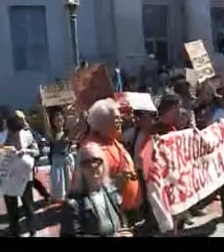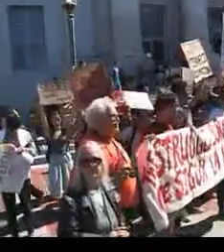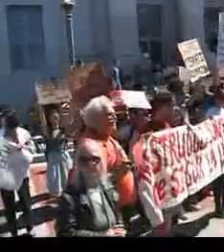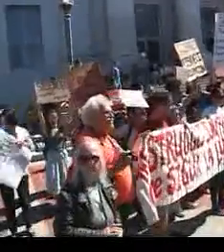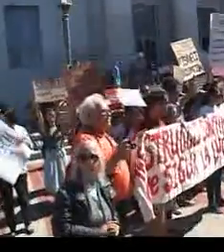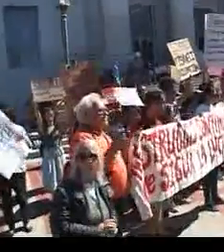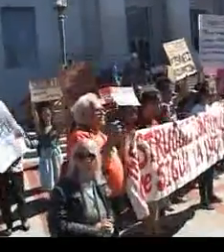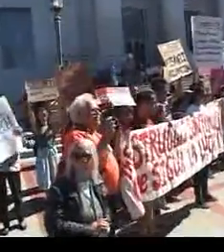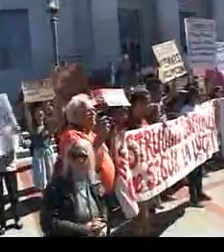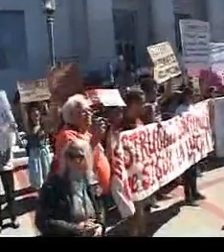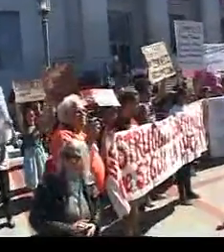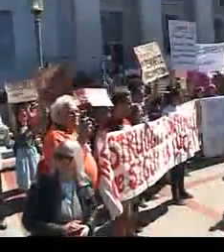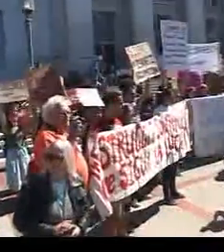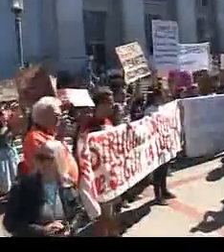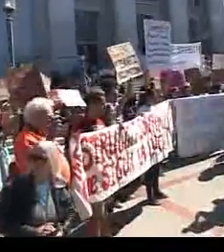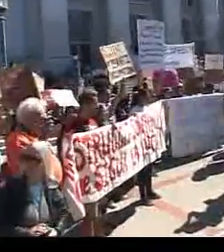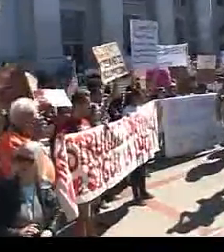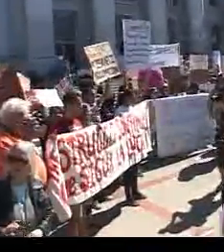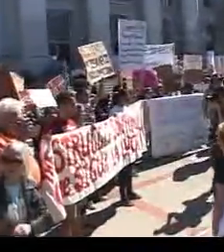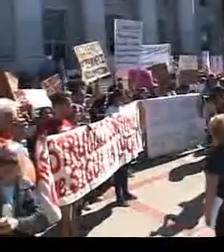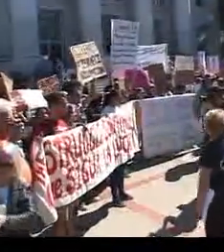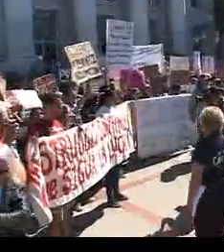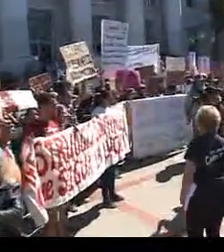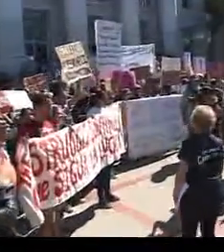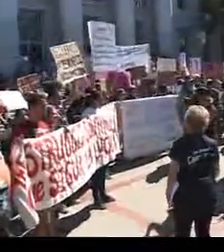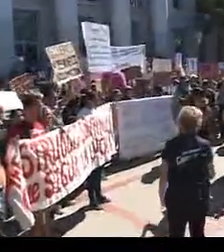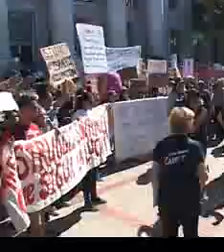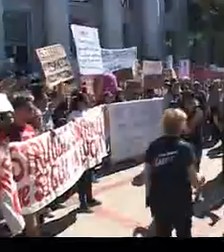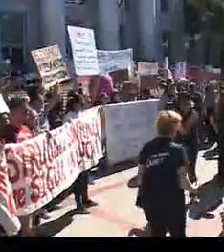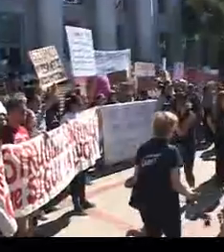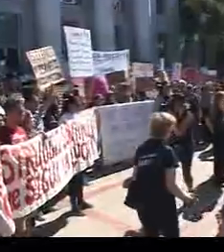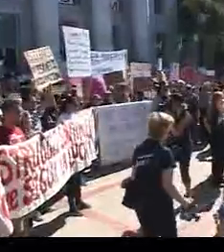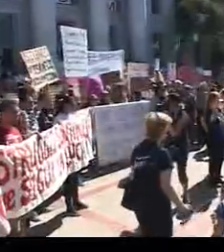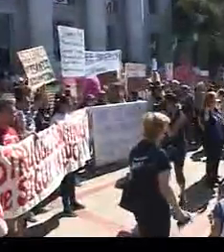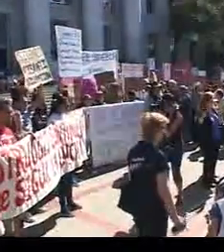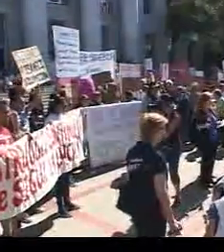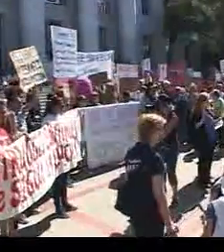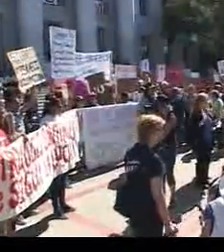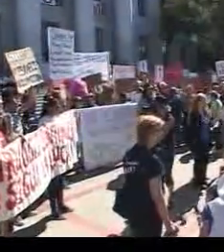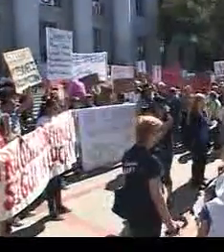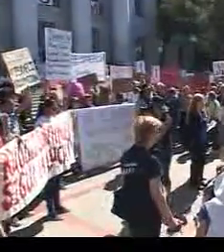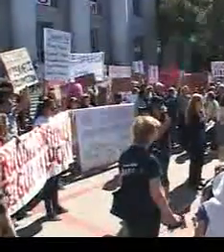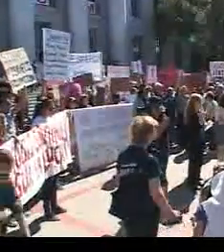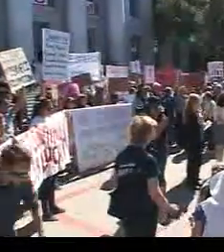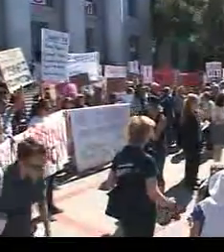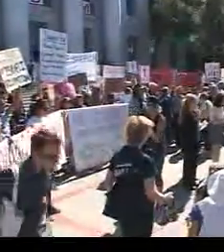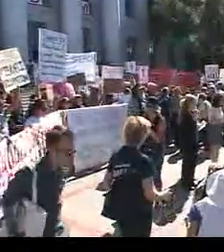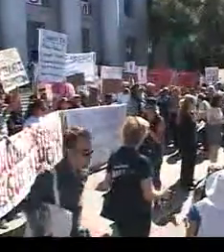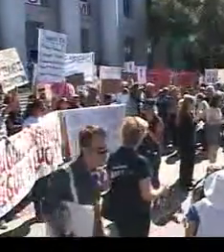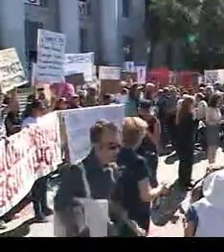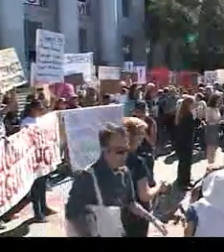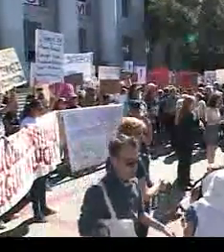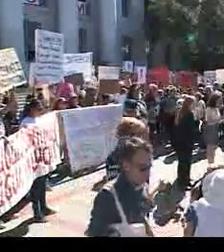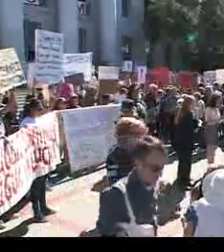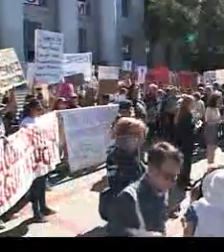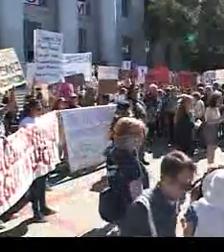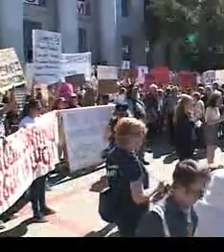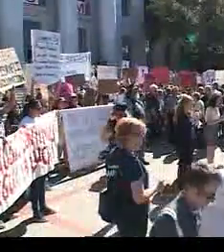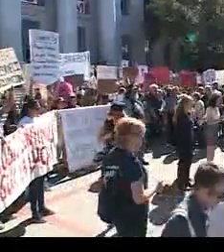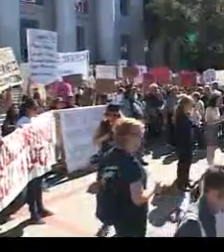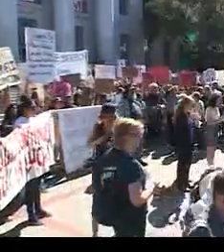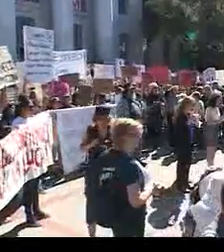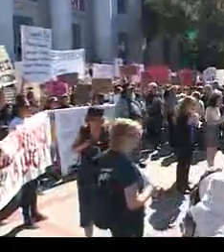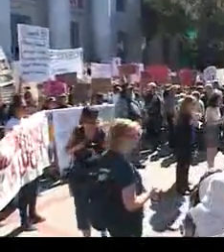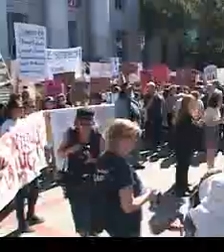movement as if it were ancient history. I posit that this framework is no accident. 50 years may have gone by, but